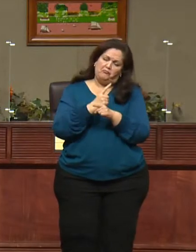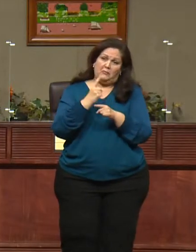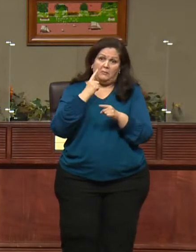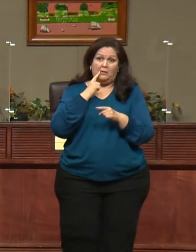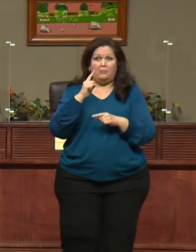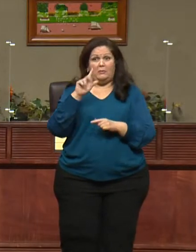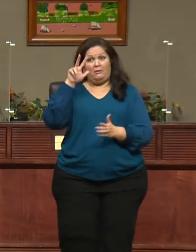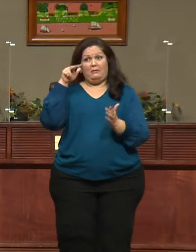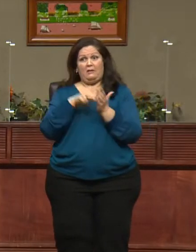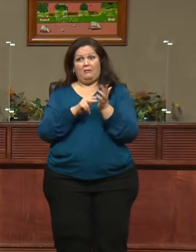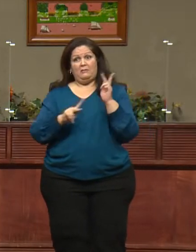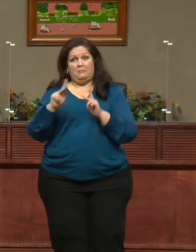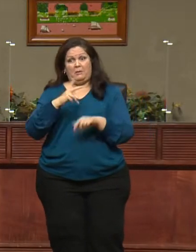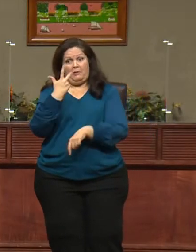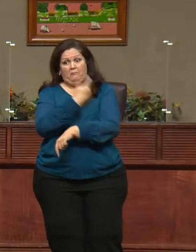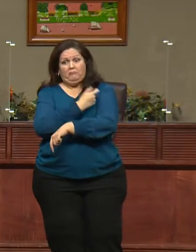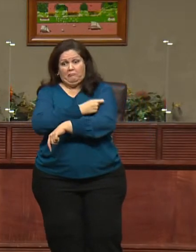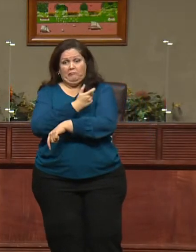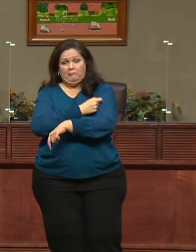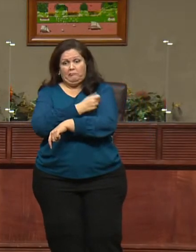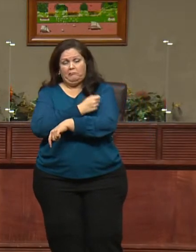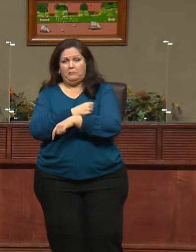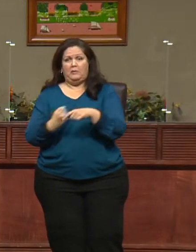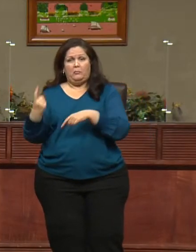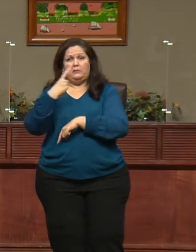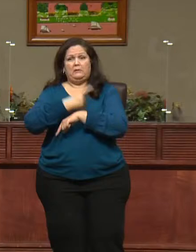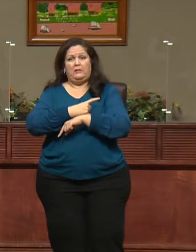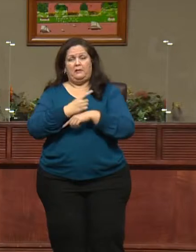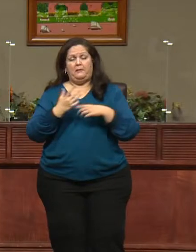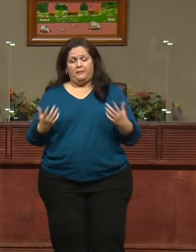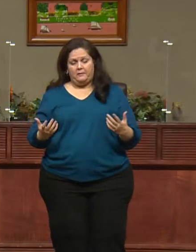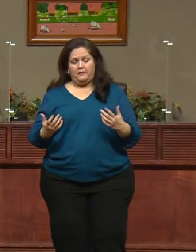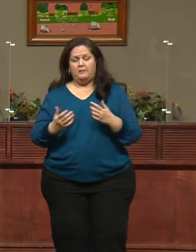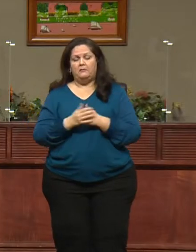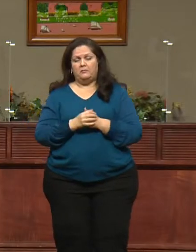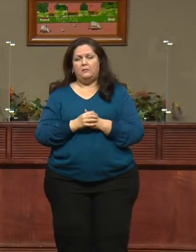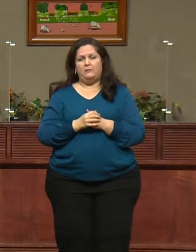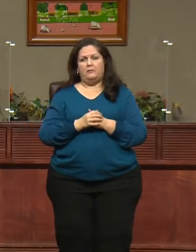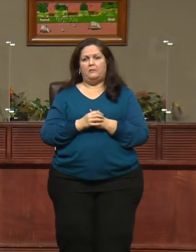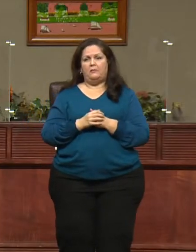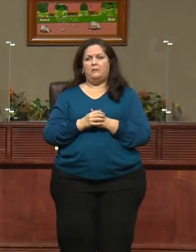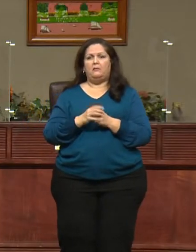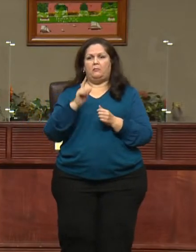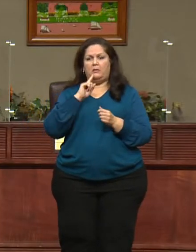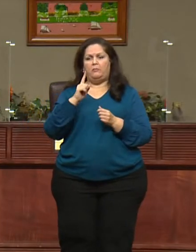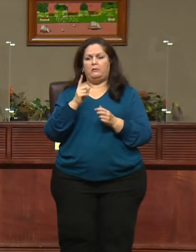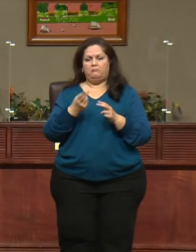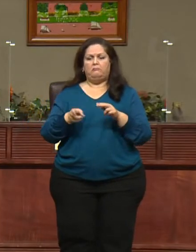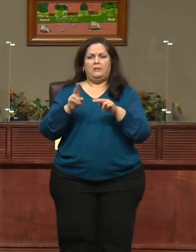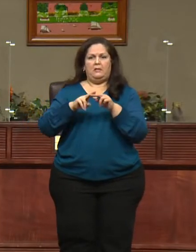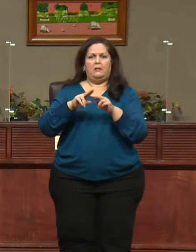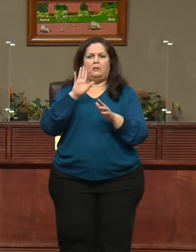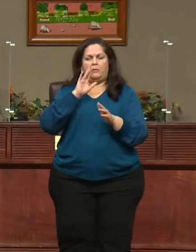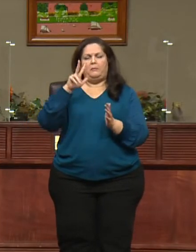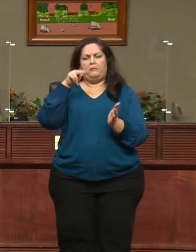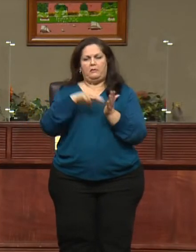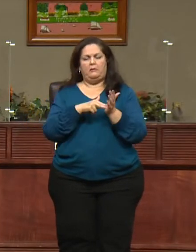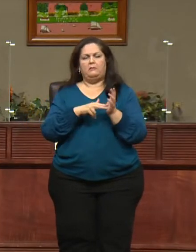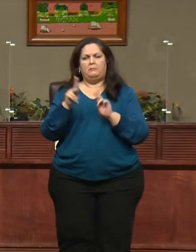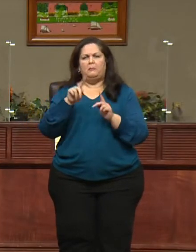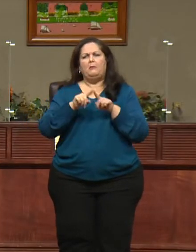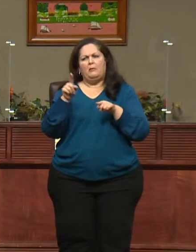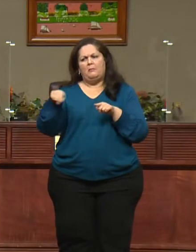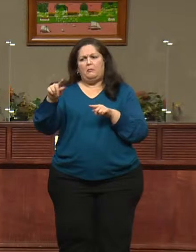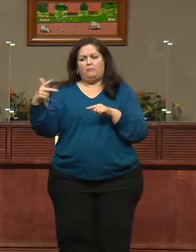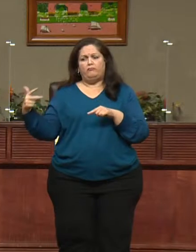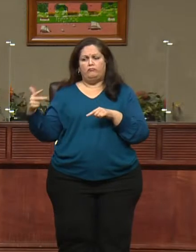people a day that we are trying to move. So at the time that we are going to increase, people should come prepared